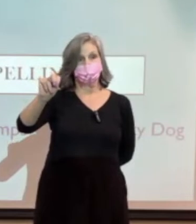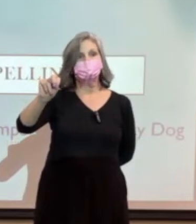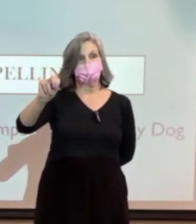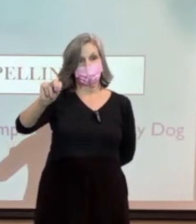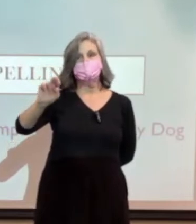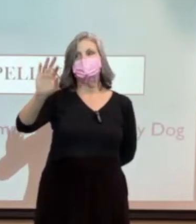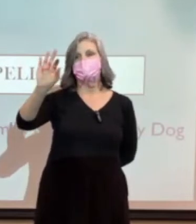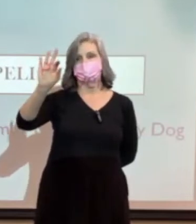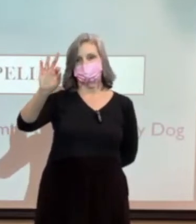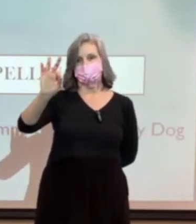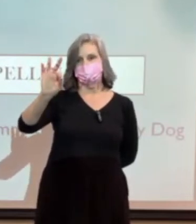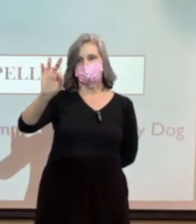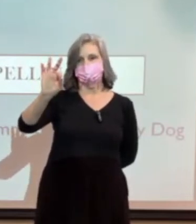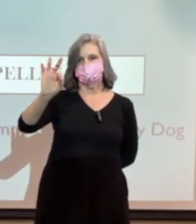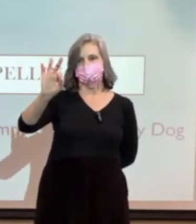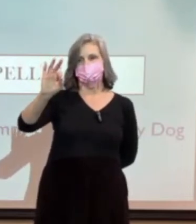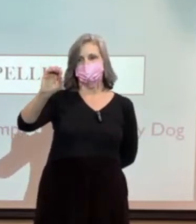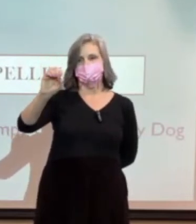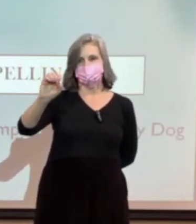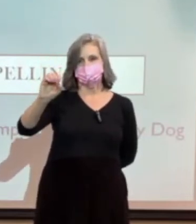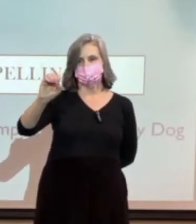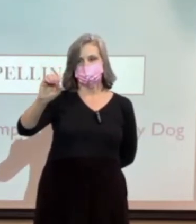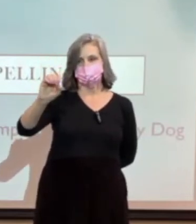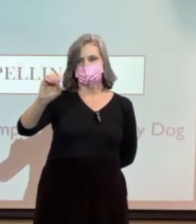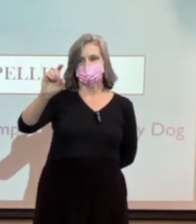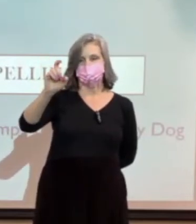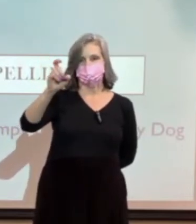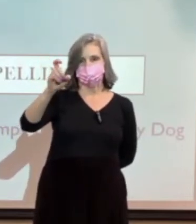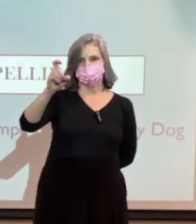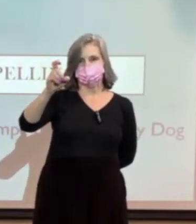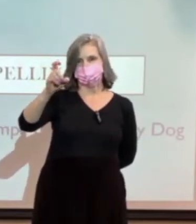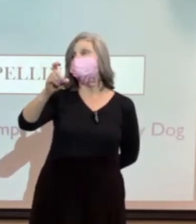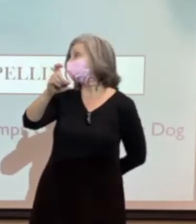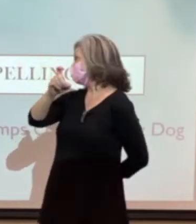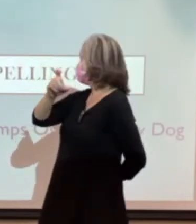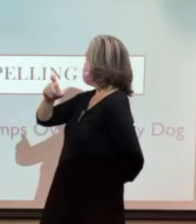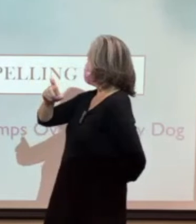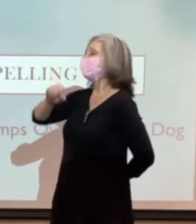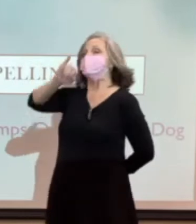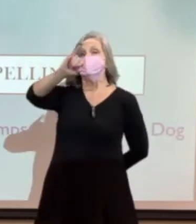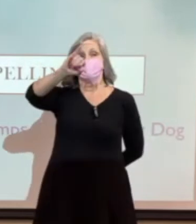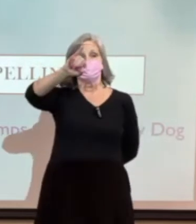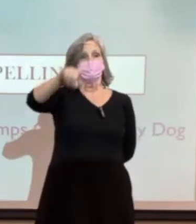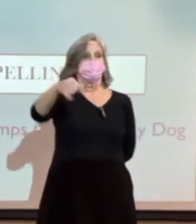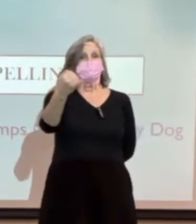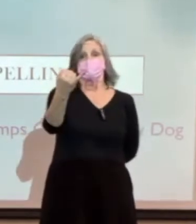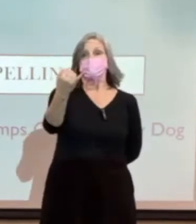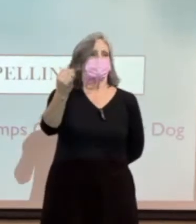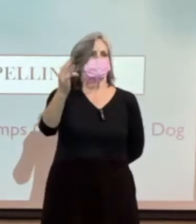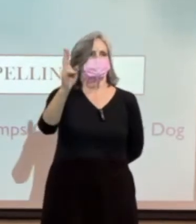Good. Brown, box, F, O, X. Jumps. Of course, that'll look like I